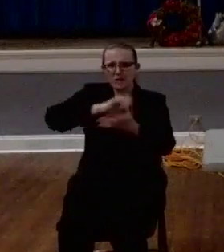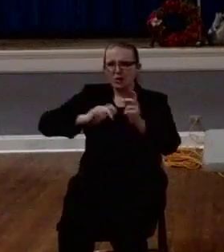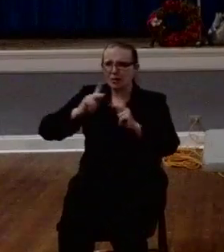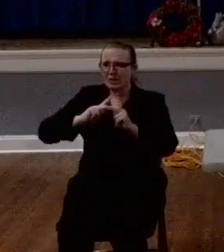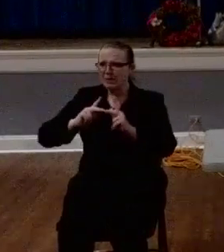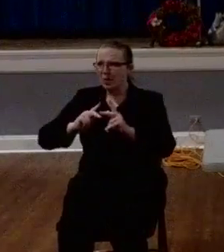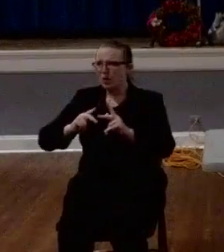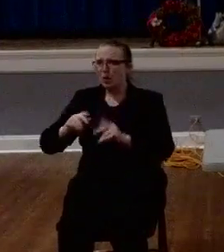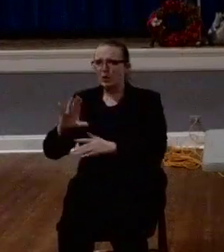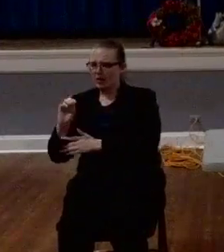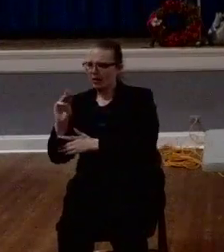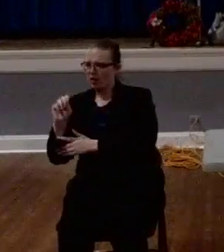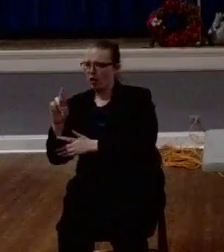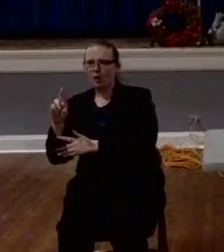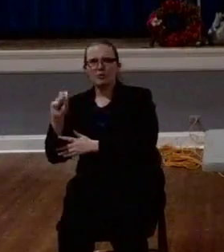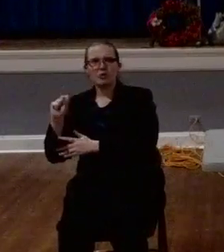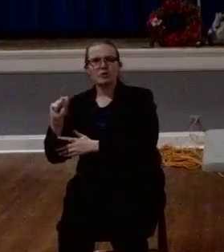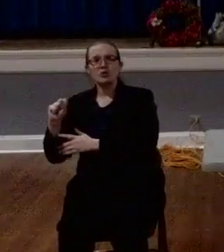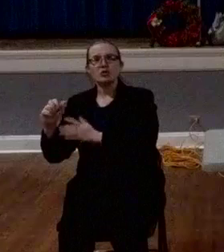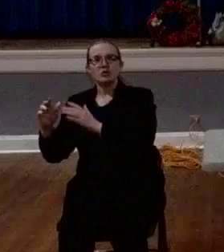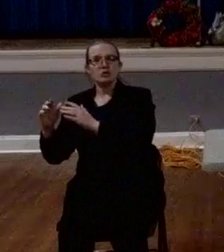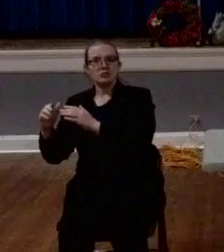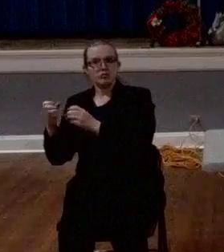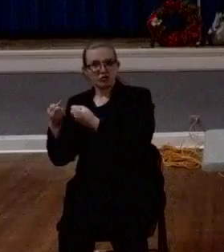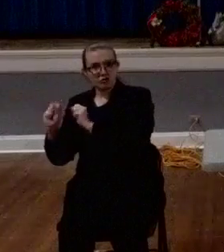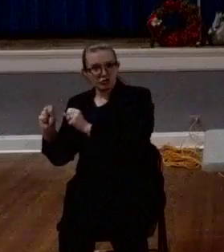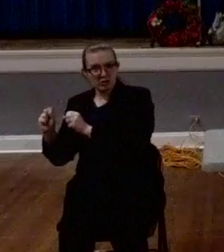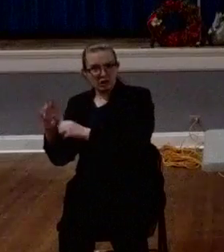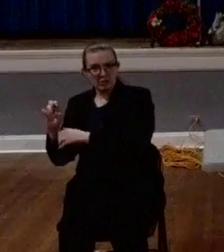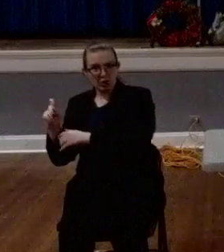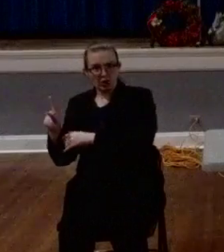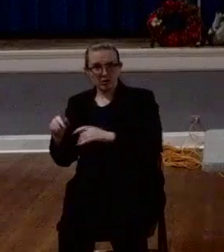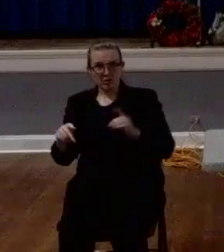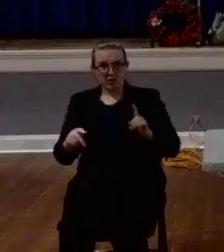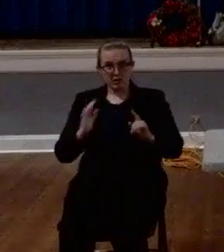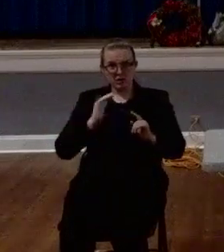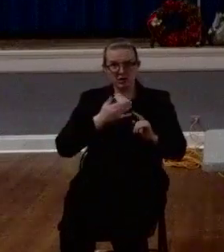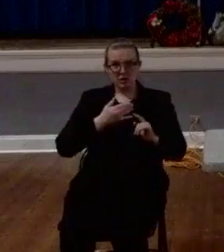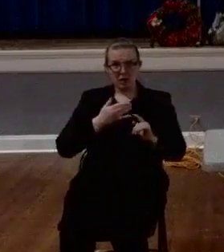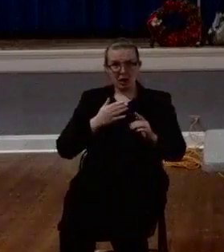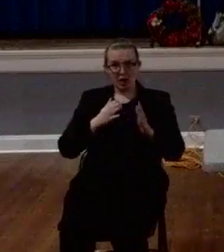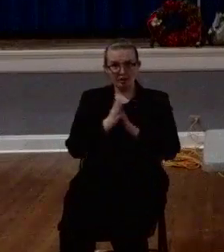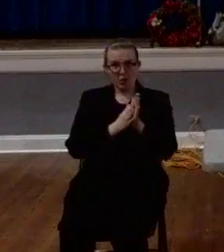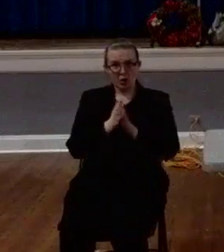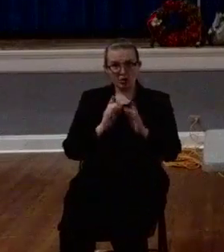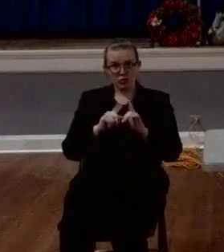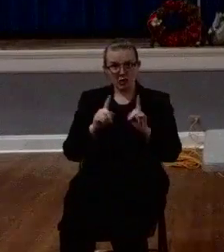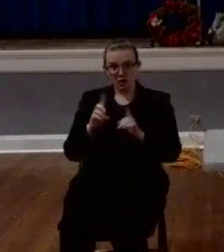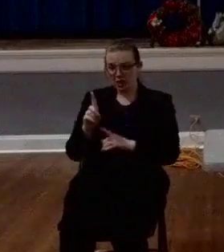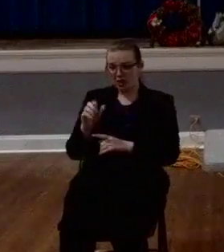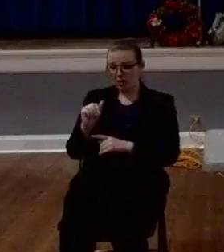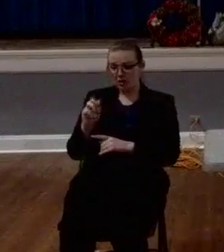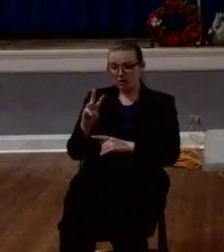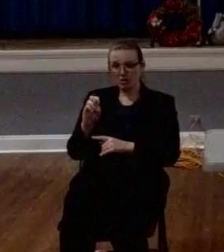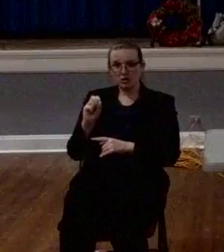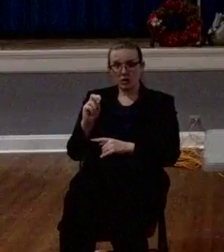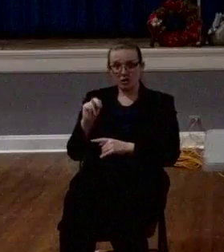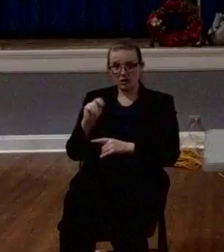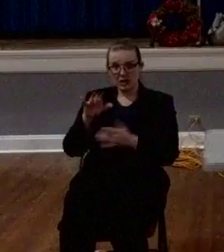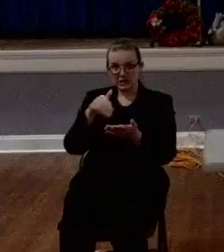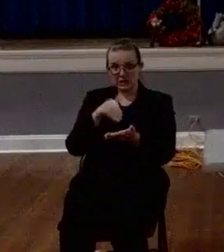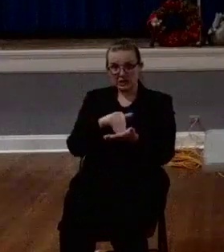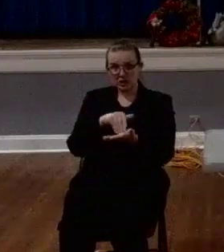park that's on Commerce Street? So my next question is, did Lindbergh Park be renamed? The Dawson Center